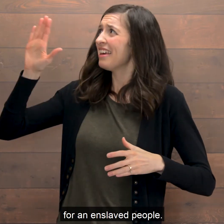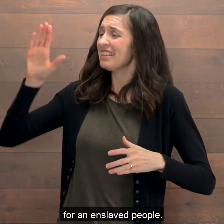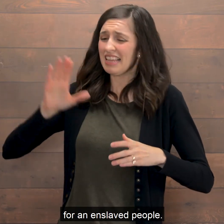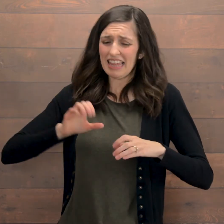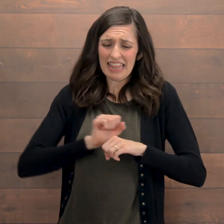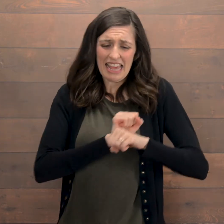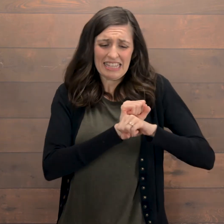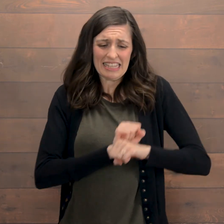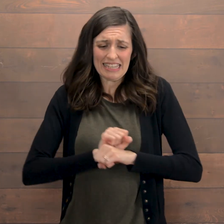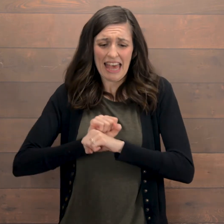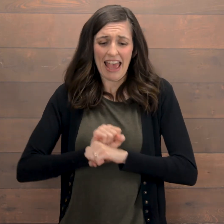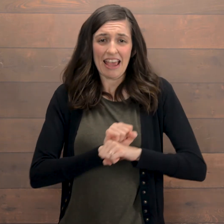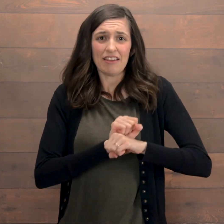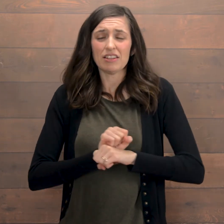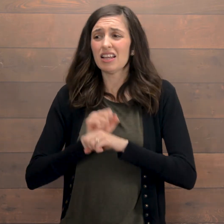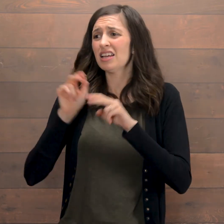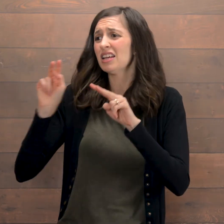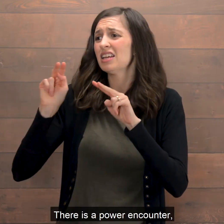enslaved people.